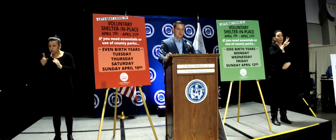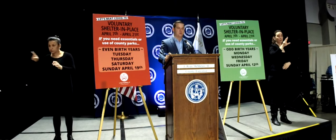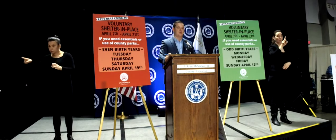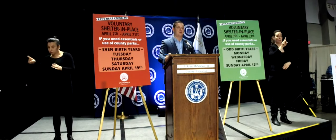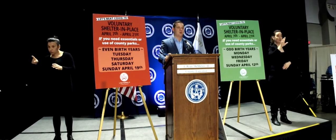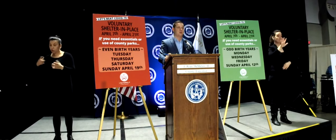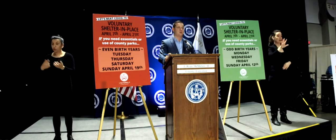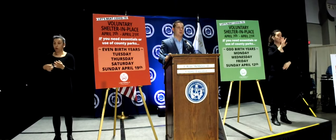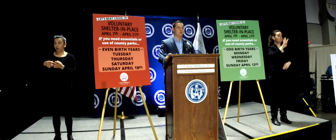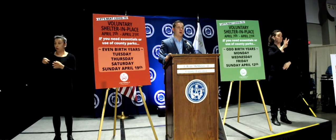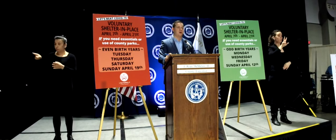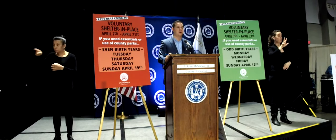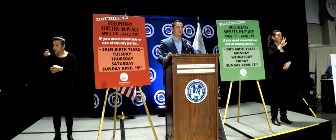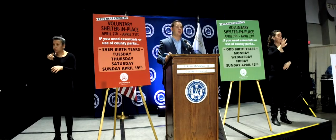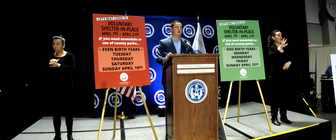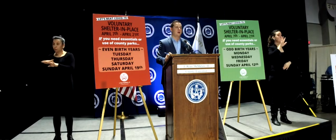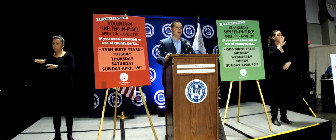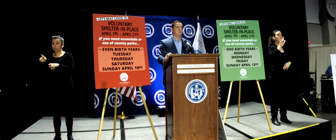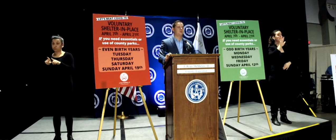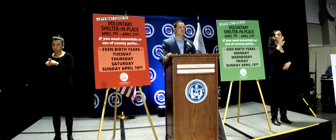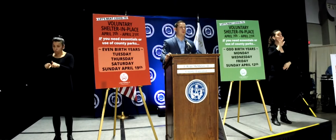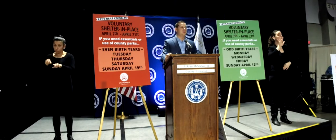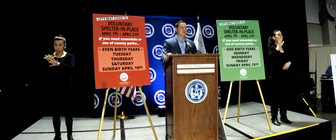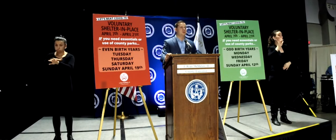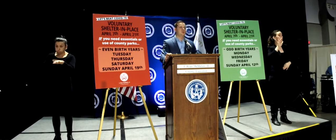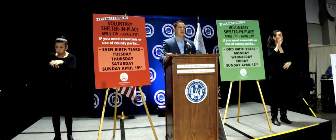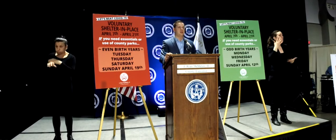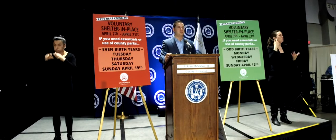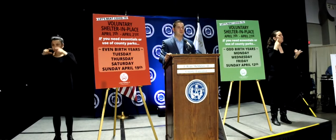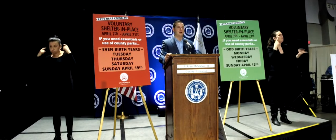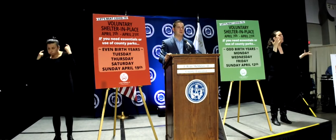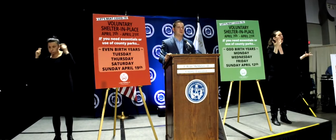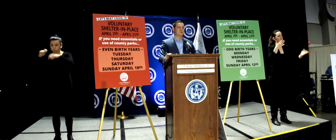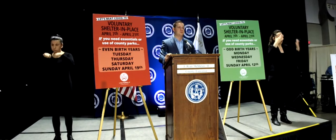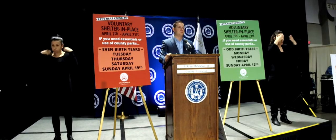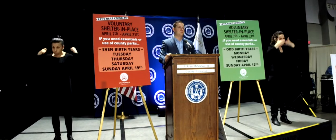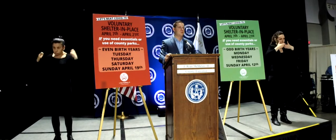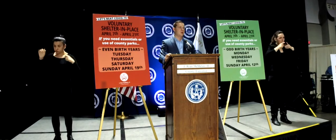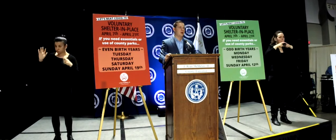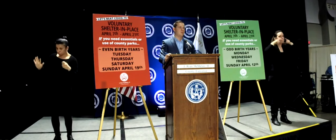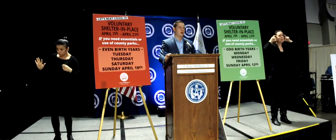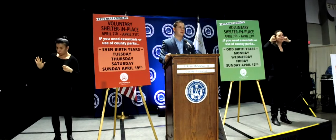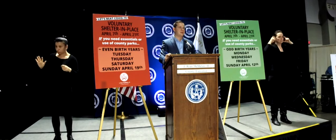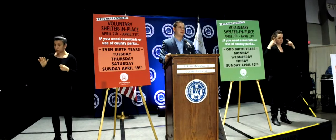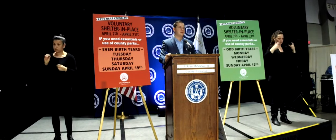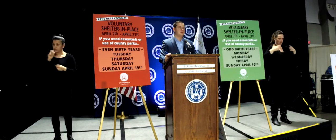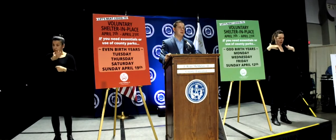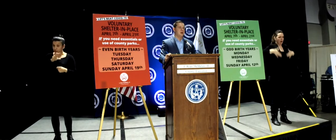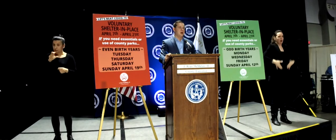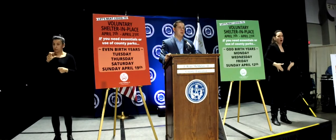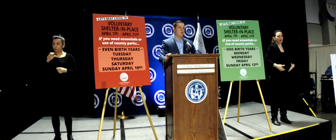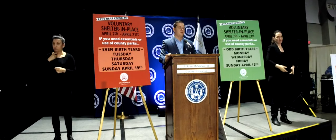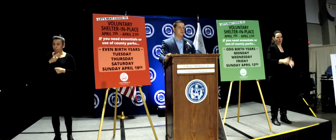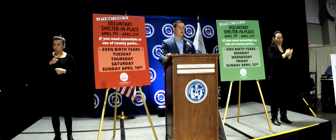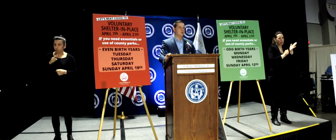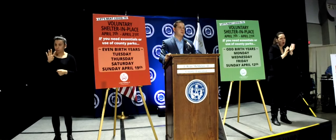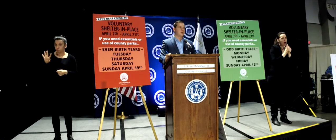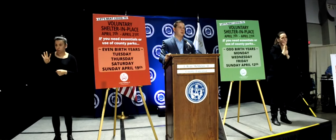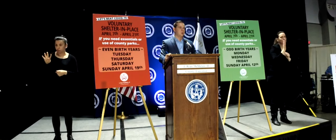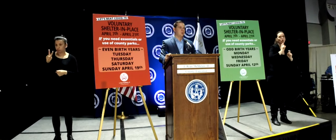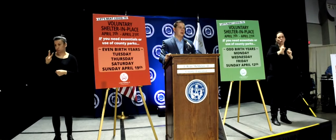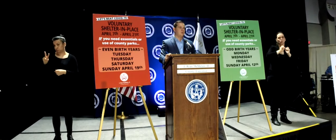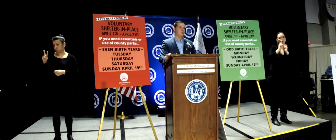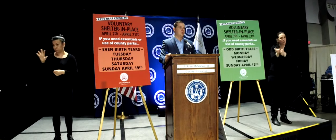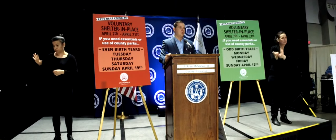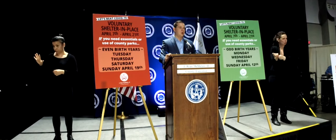315-435-2525. Thank you for everybody doing their part. PPE is going to be a challenge throughout this process, both at the federal,